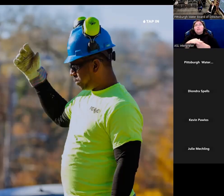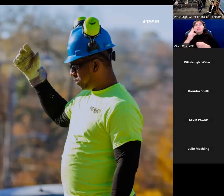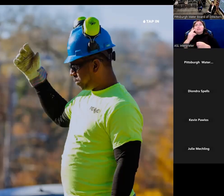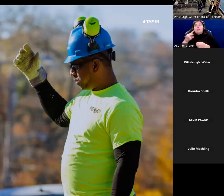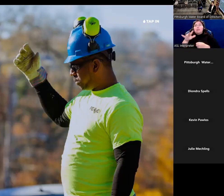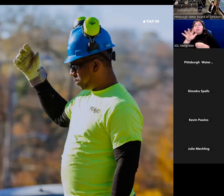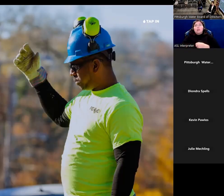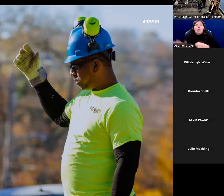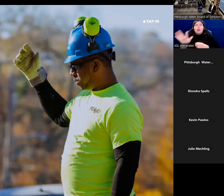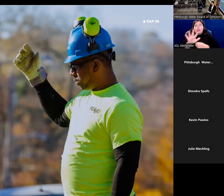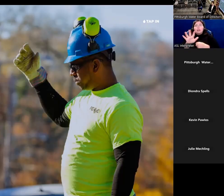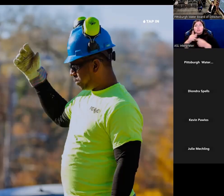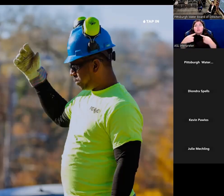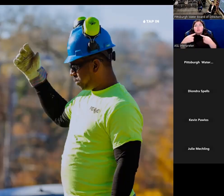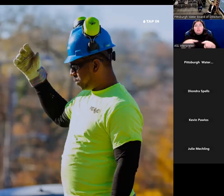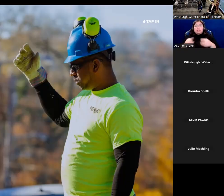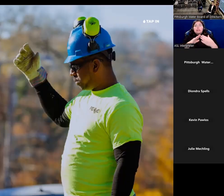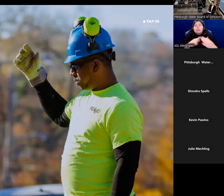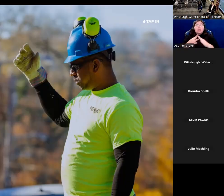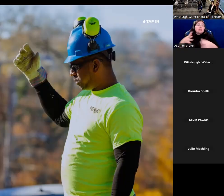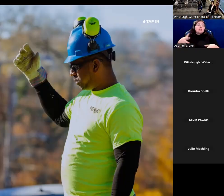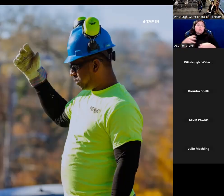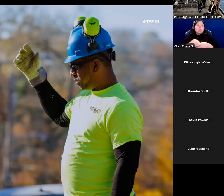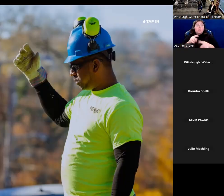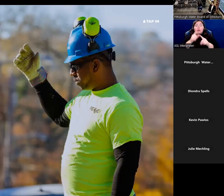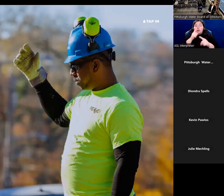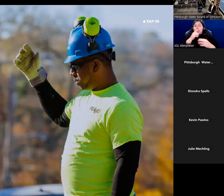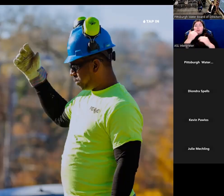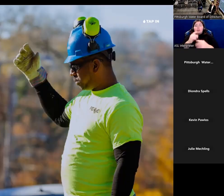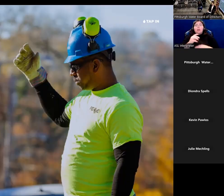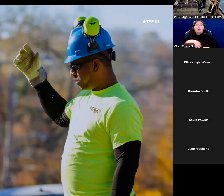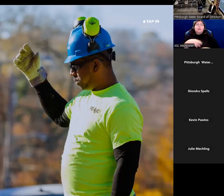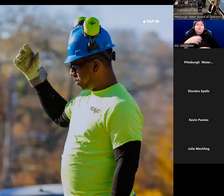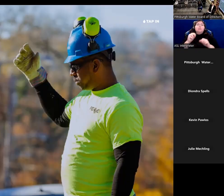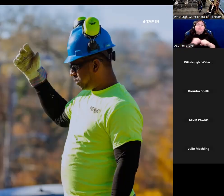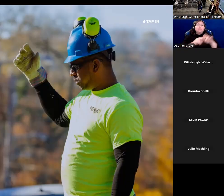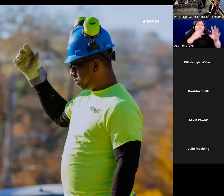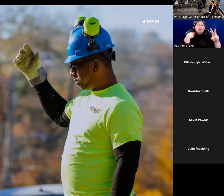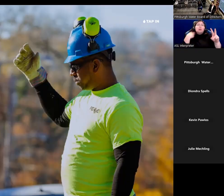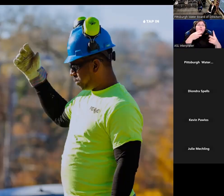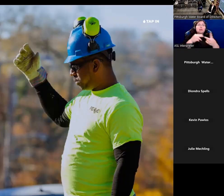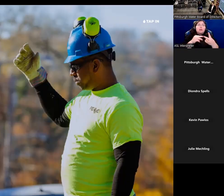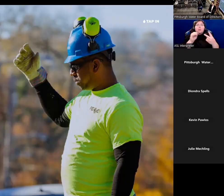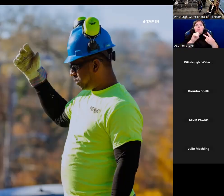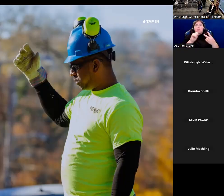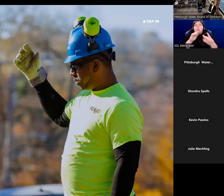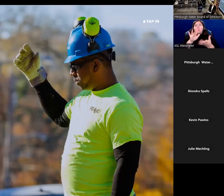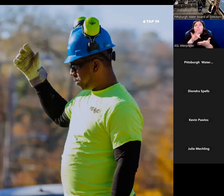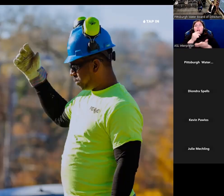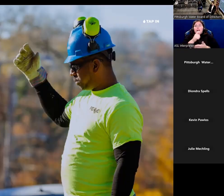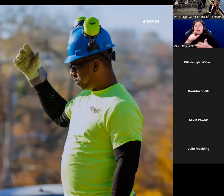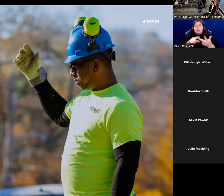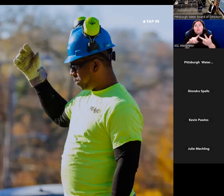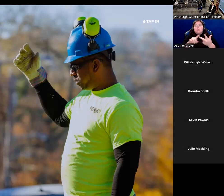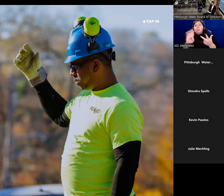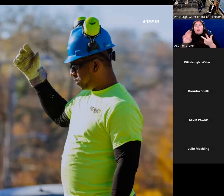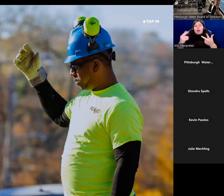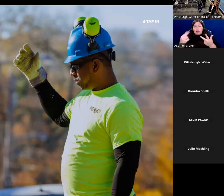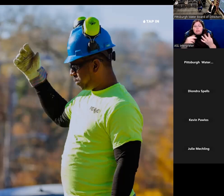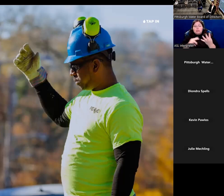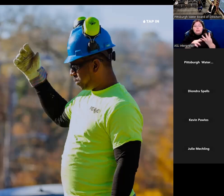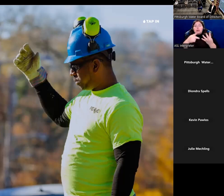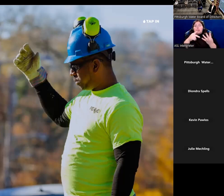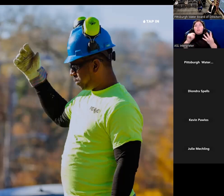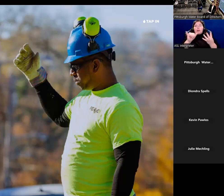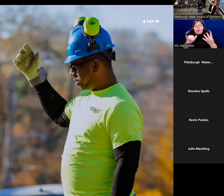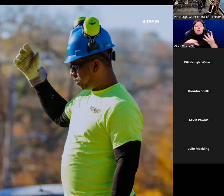the city. And these include, but are not limited to Mount Washington, Middle Hill, Brighton Heights, Perry North and South, West Oakland,